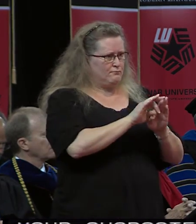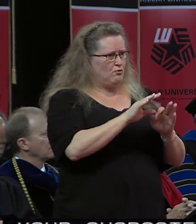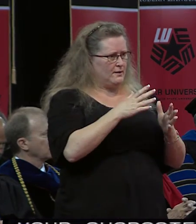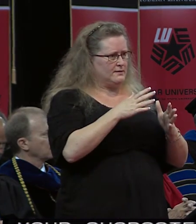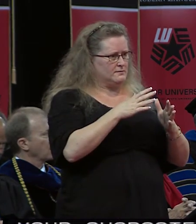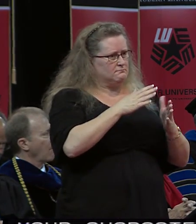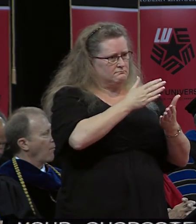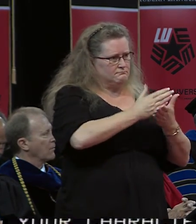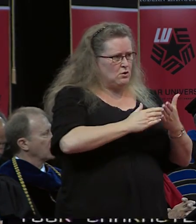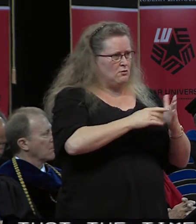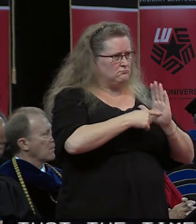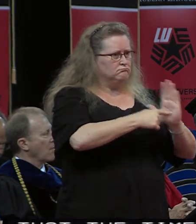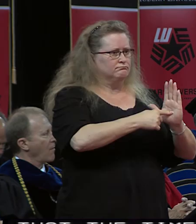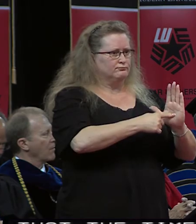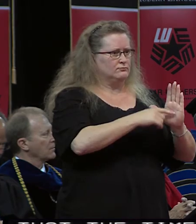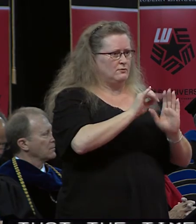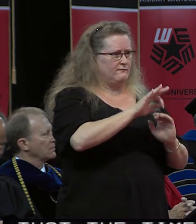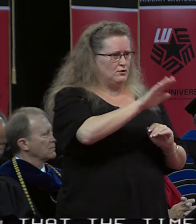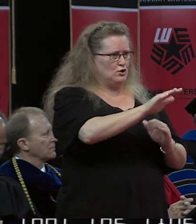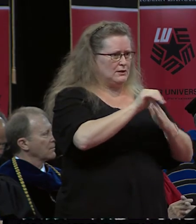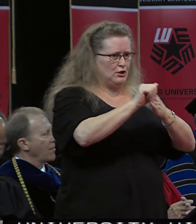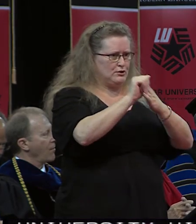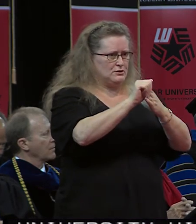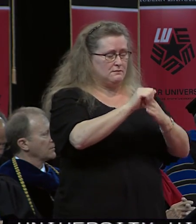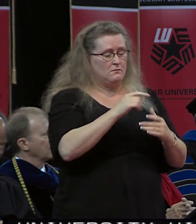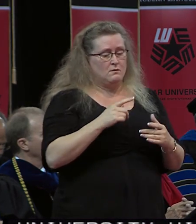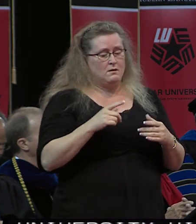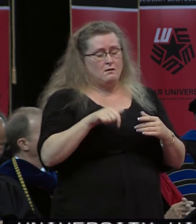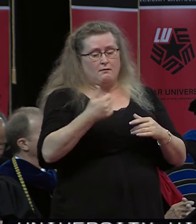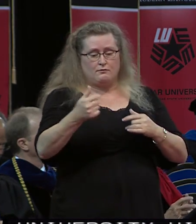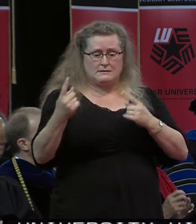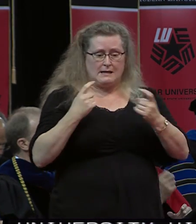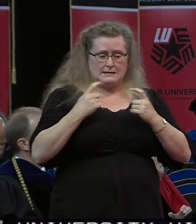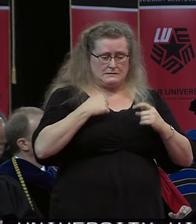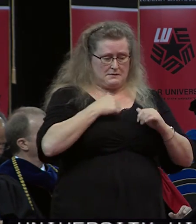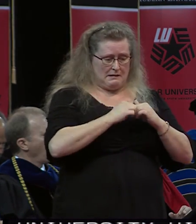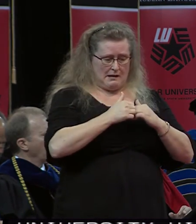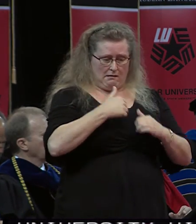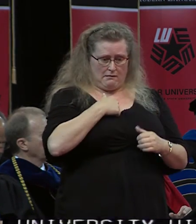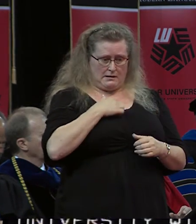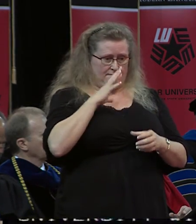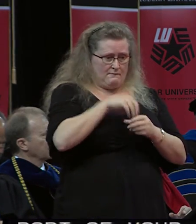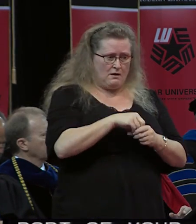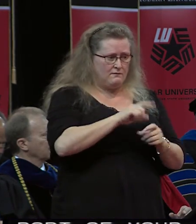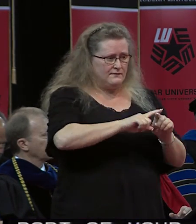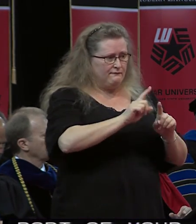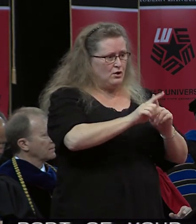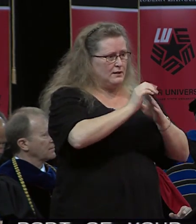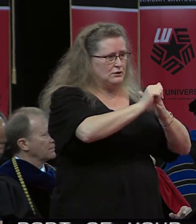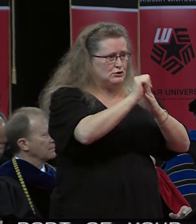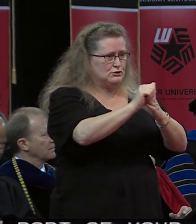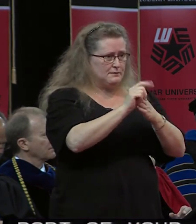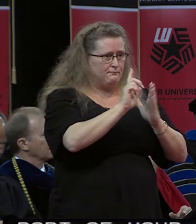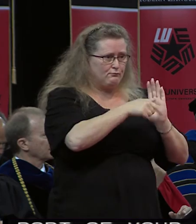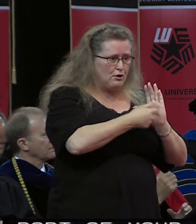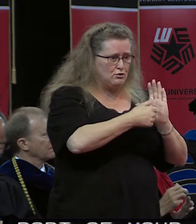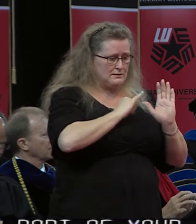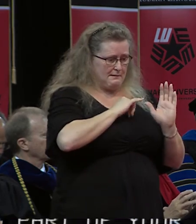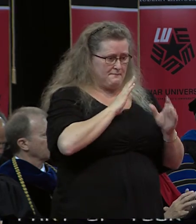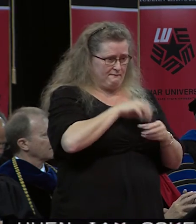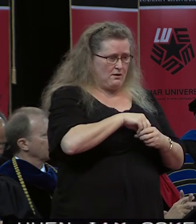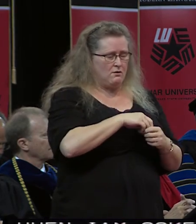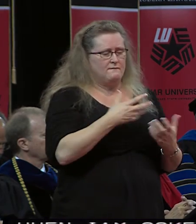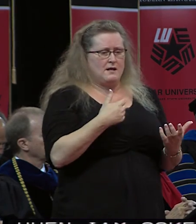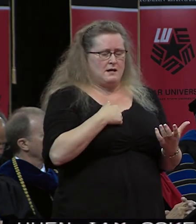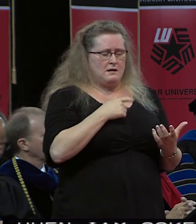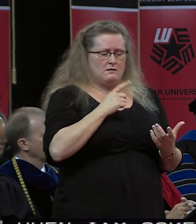leadership journey. When I'm asked by my peers how I ended up in the various leadership roles that I have, I'm quick to say